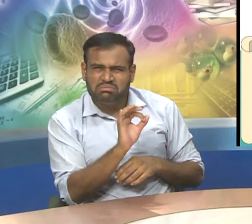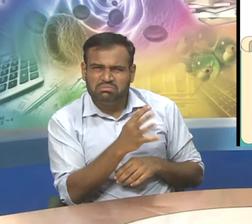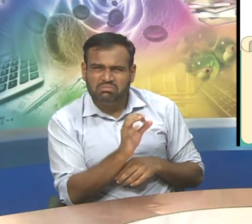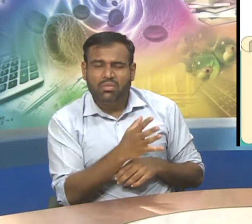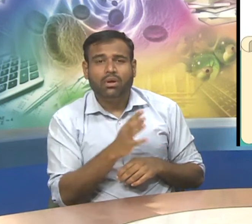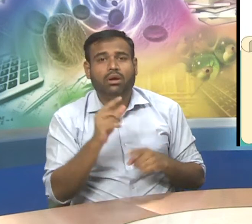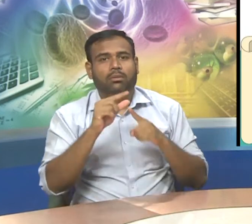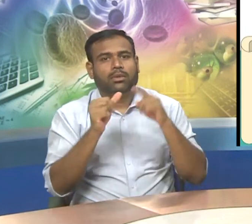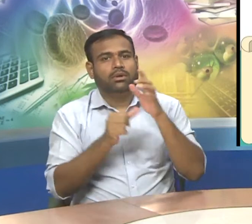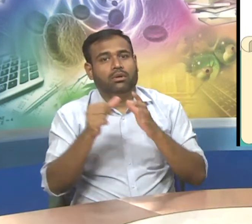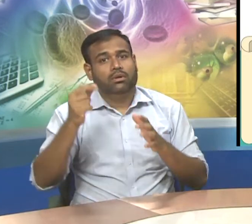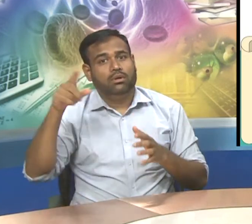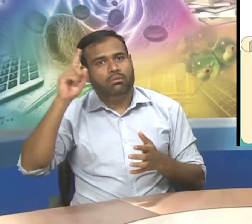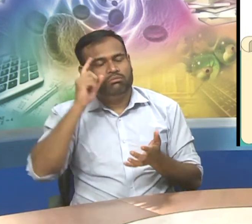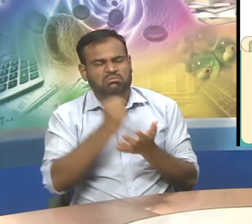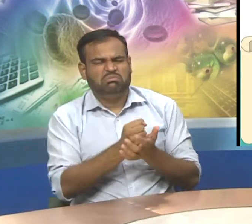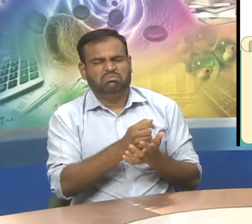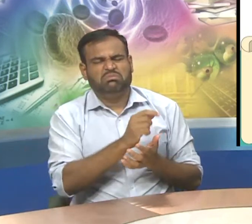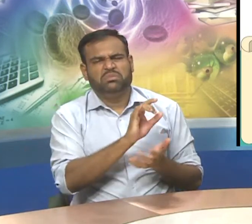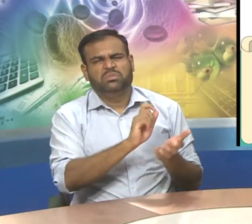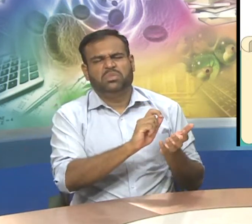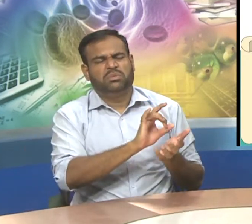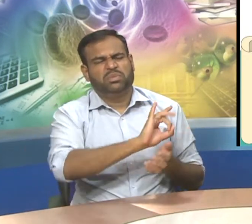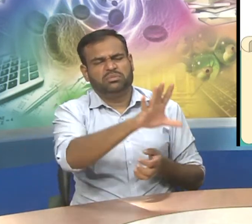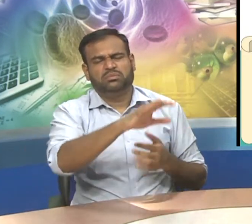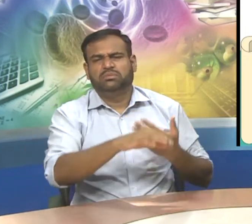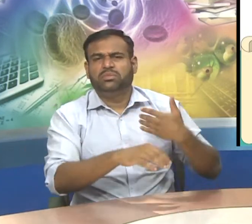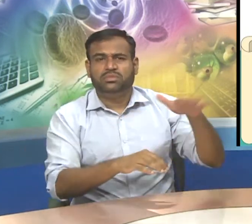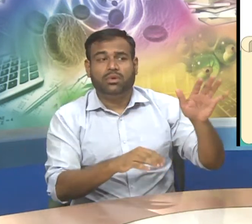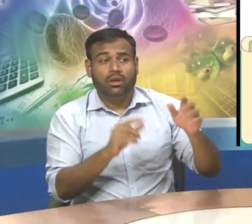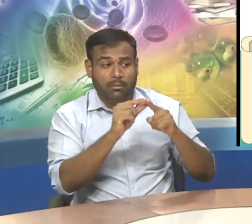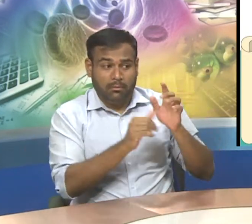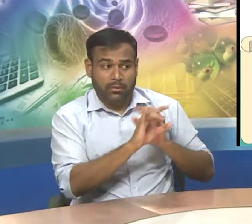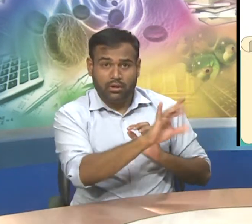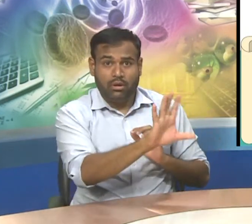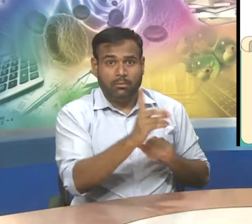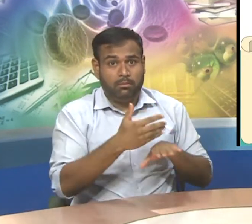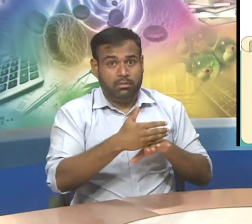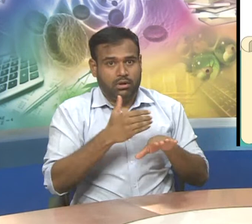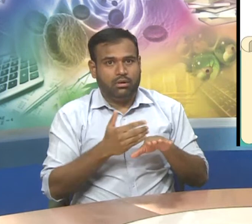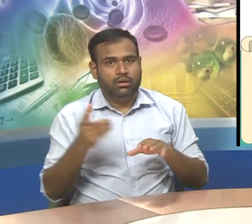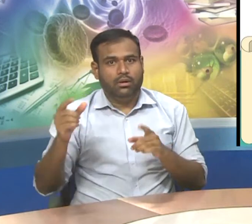president goes by the advice of the prime minister.